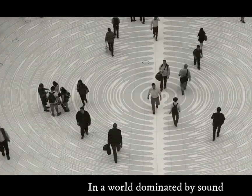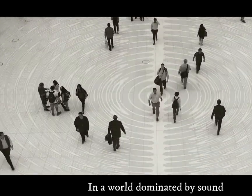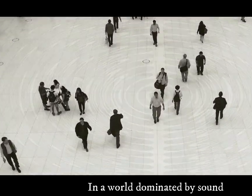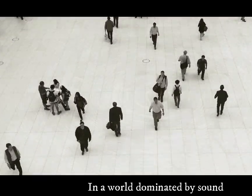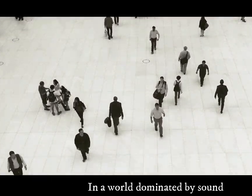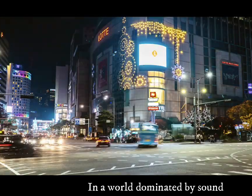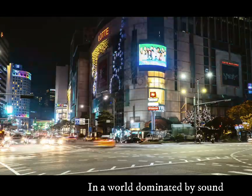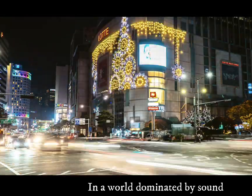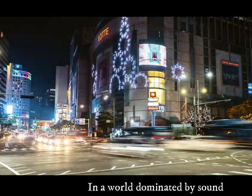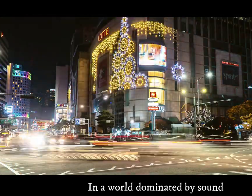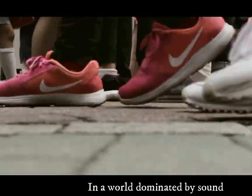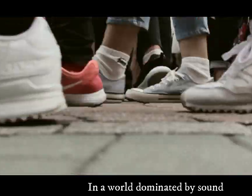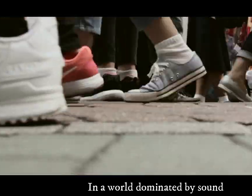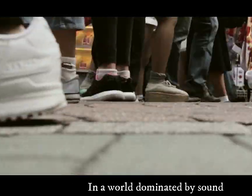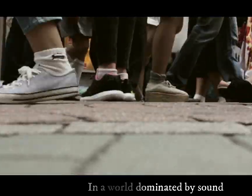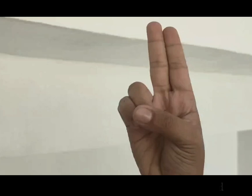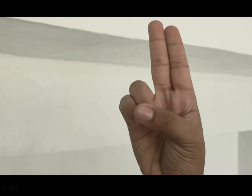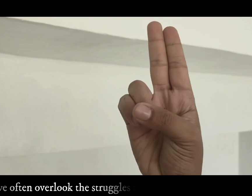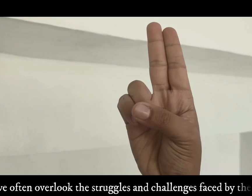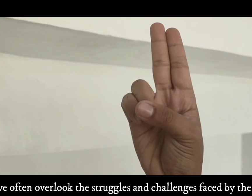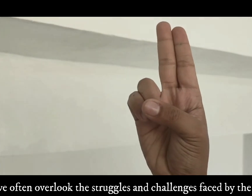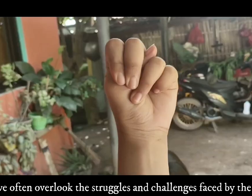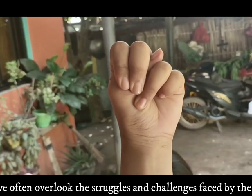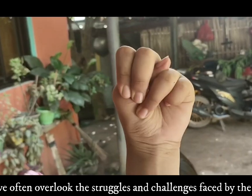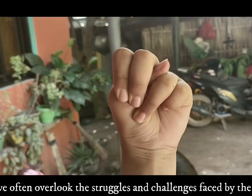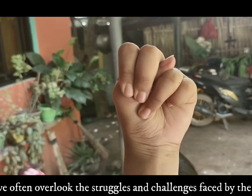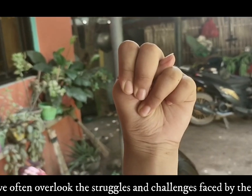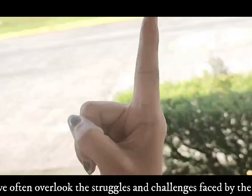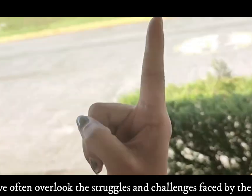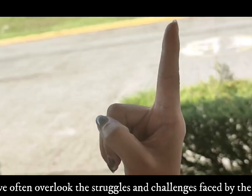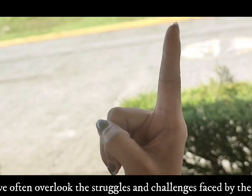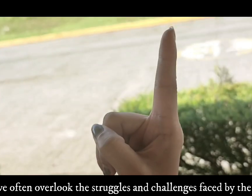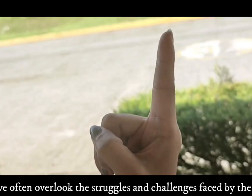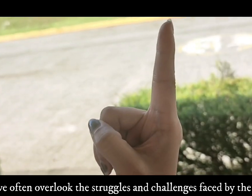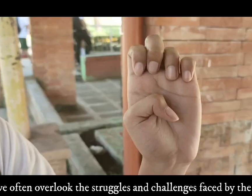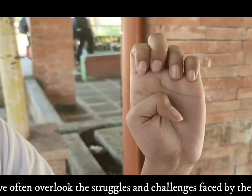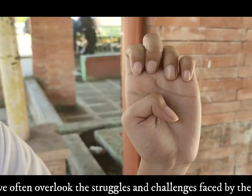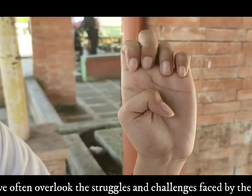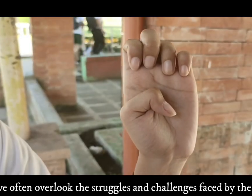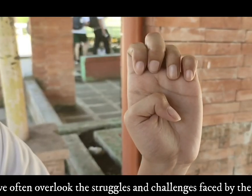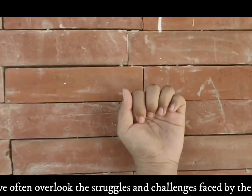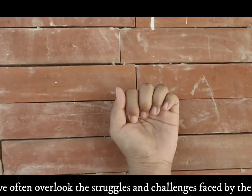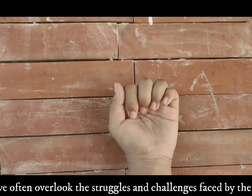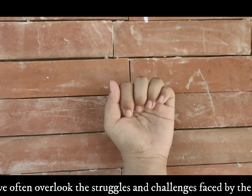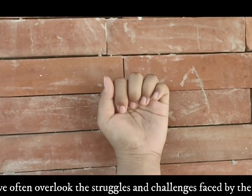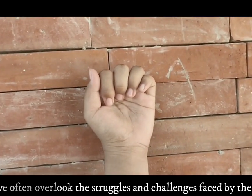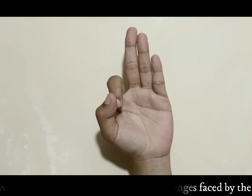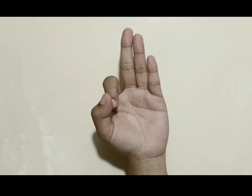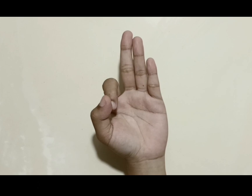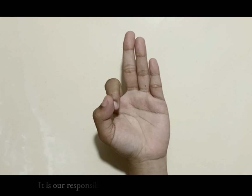In a world dominated by sound, we often overlook the struggles and challenges faced by the deaf community. It